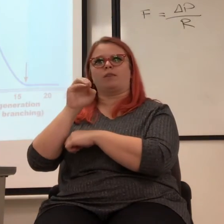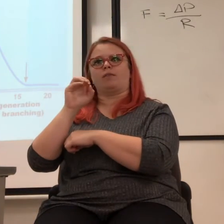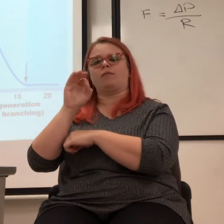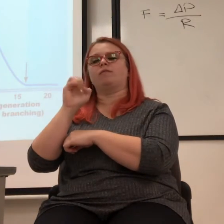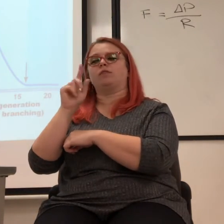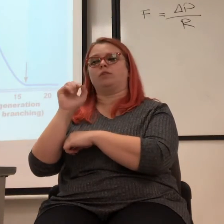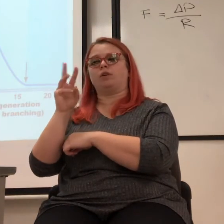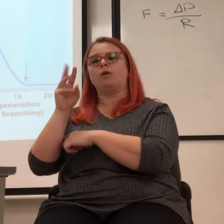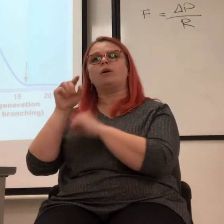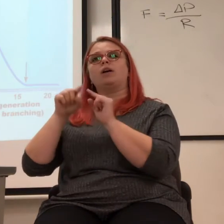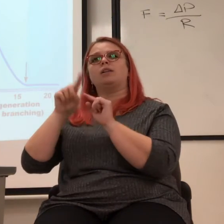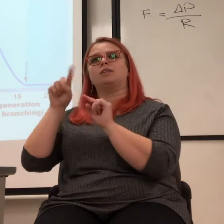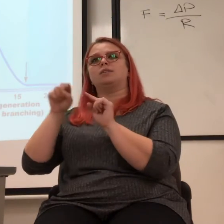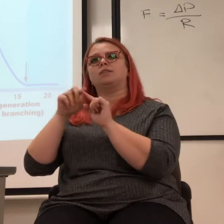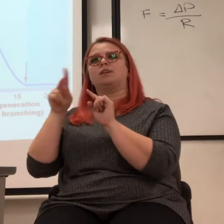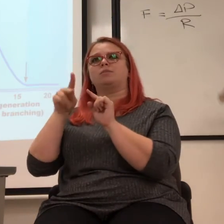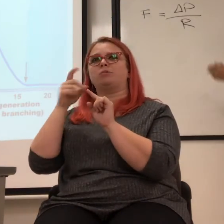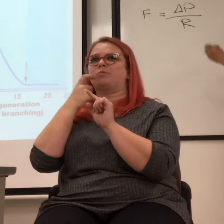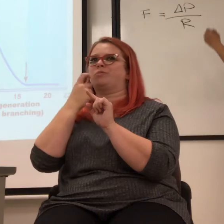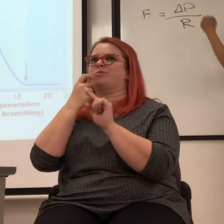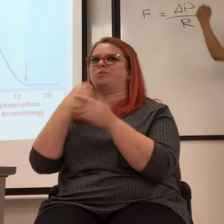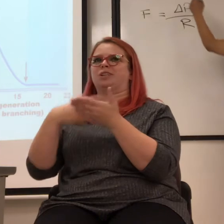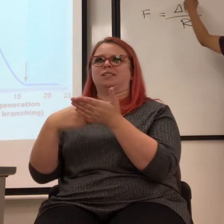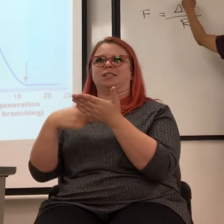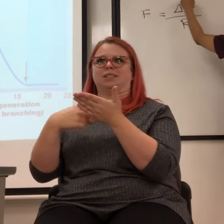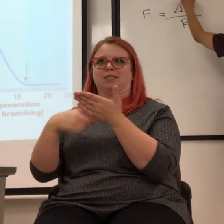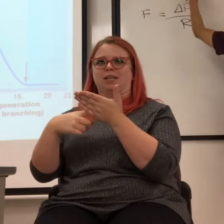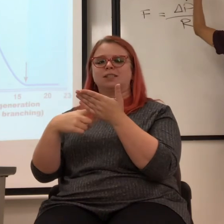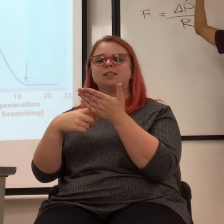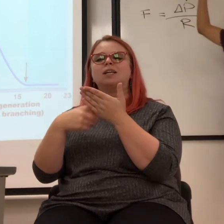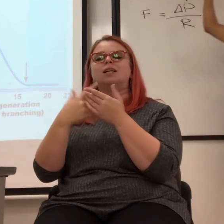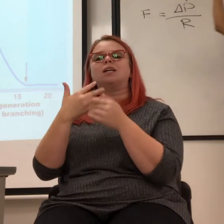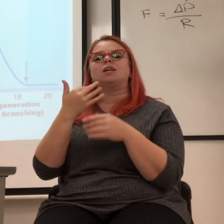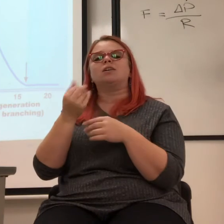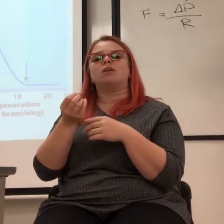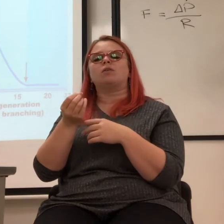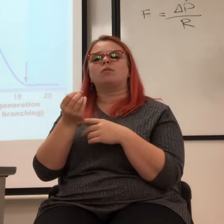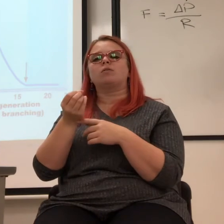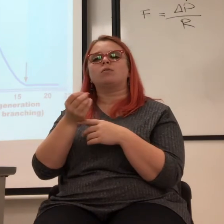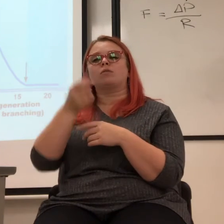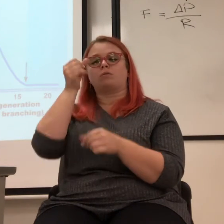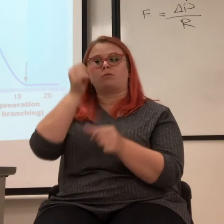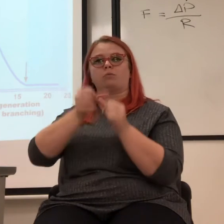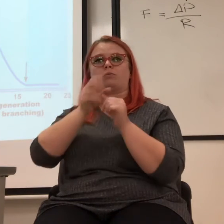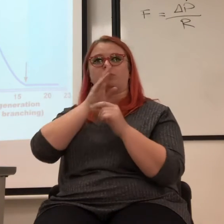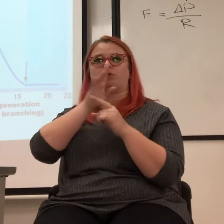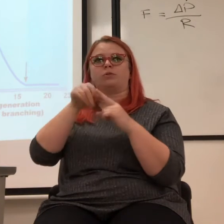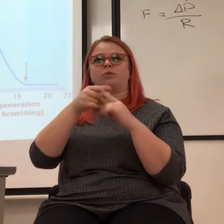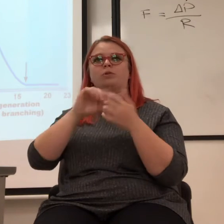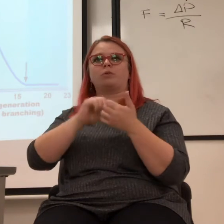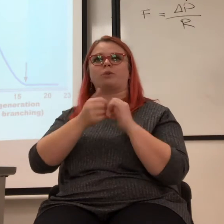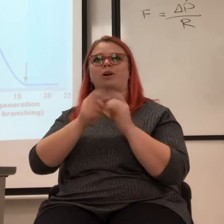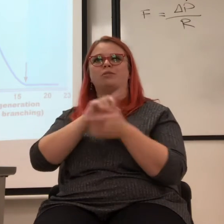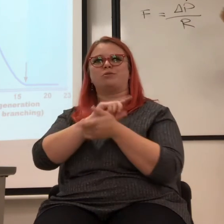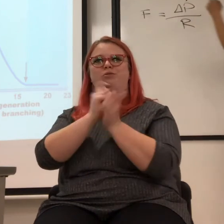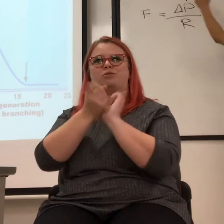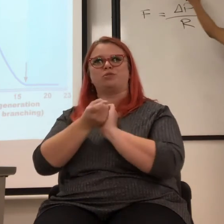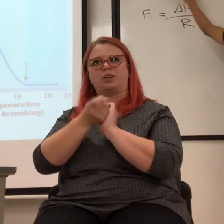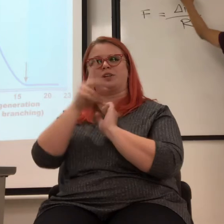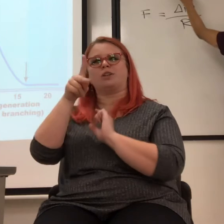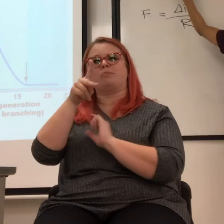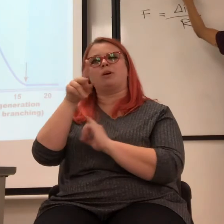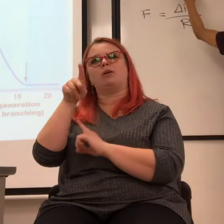about it, okay? Remember when we talked about how you change the P-pole,